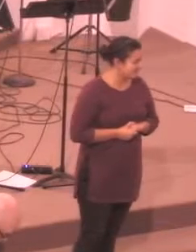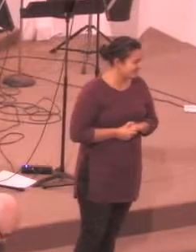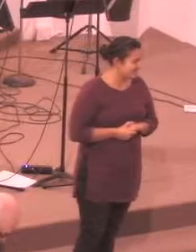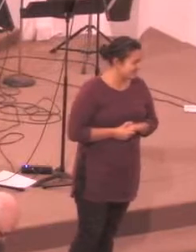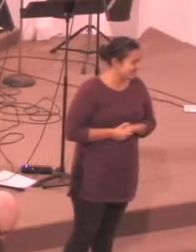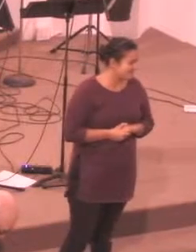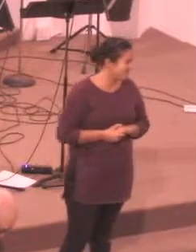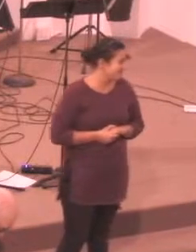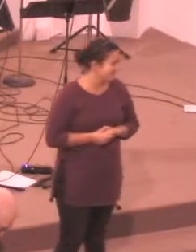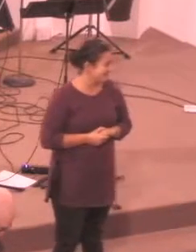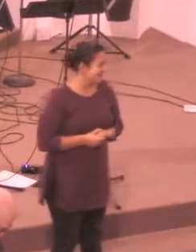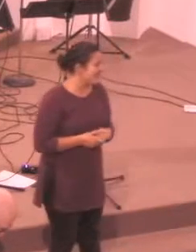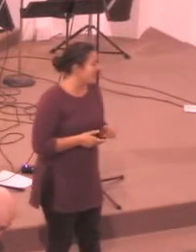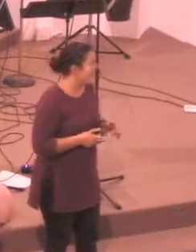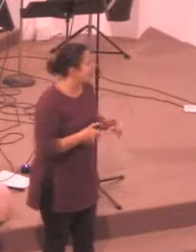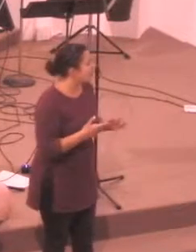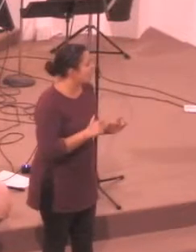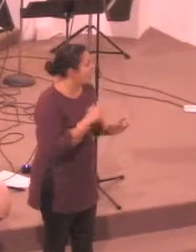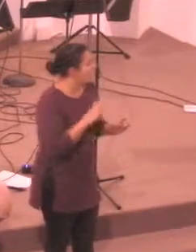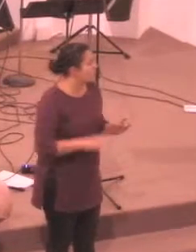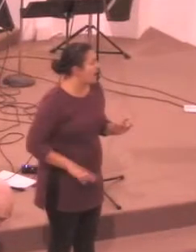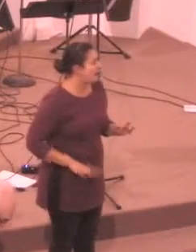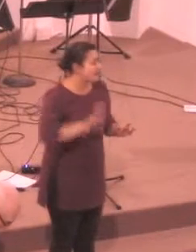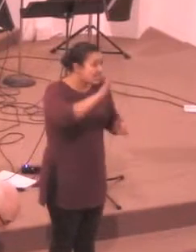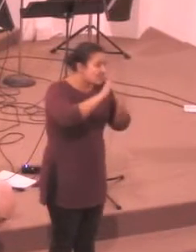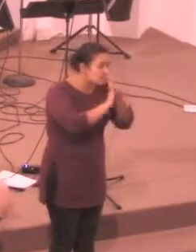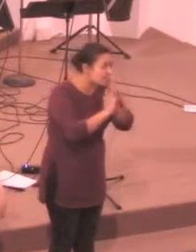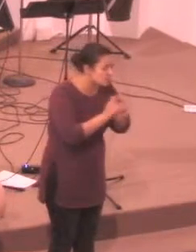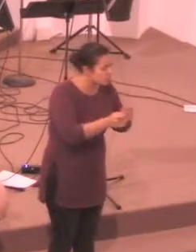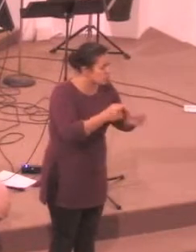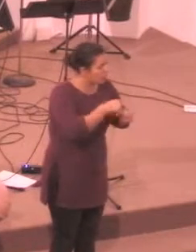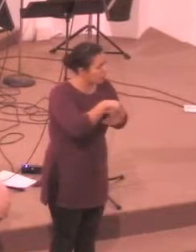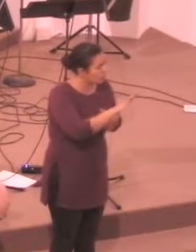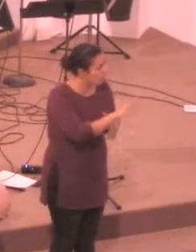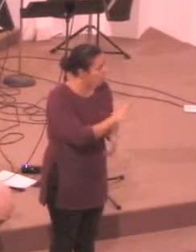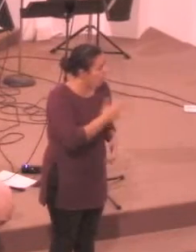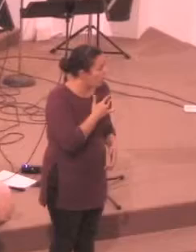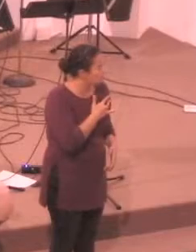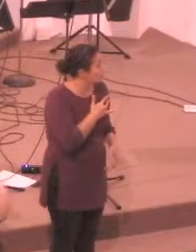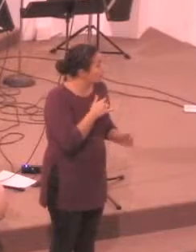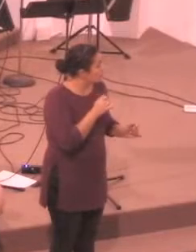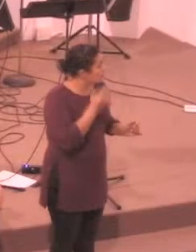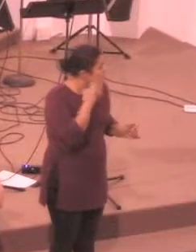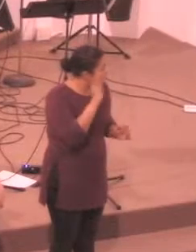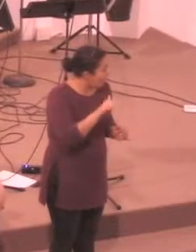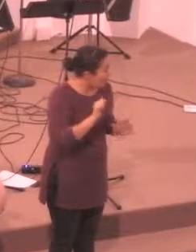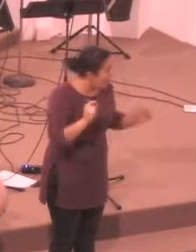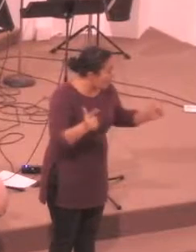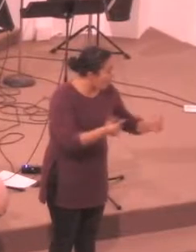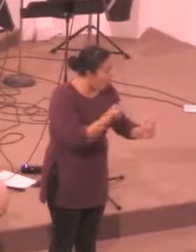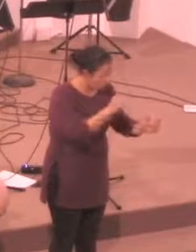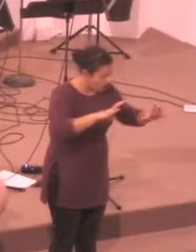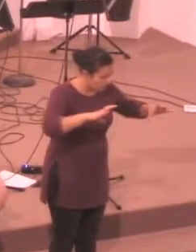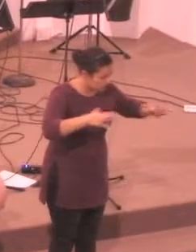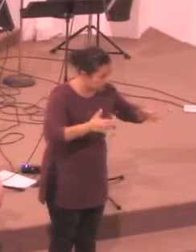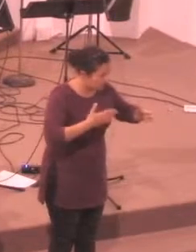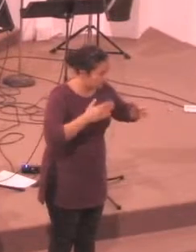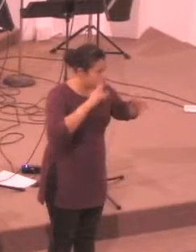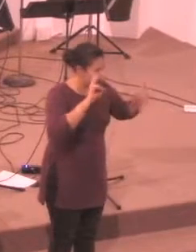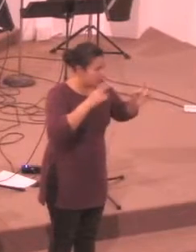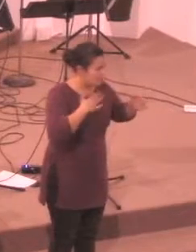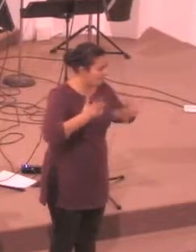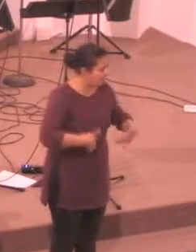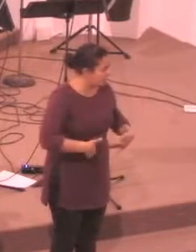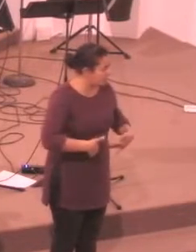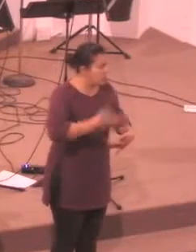Let the peace of Christ rule your heart, since as members of one body, we're all one body, you are called to peace. And